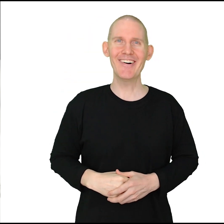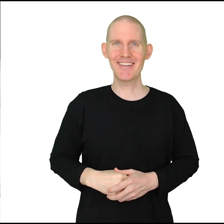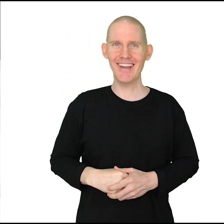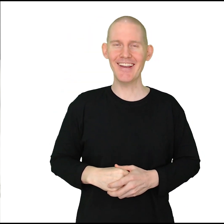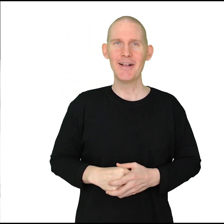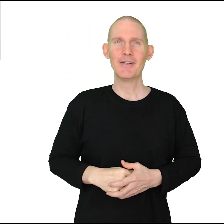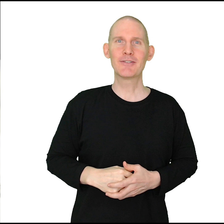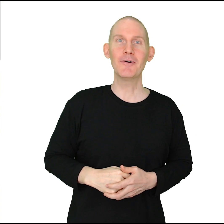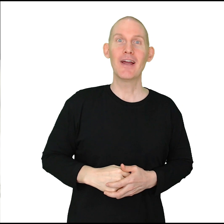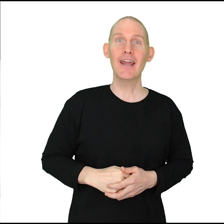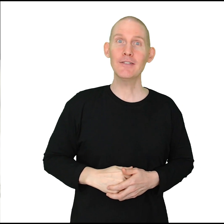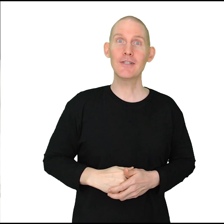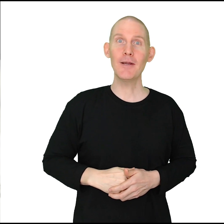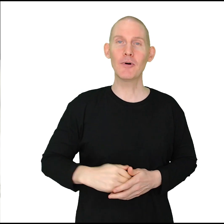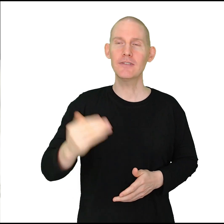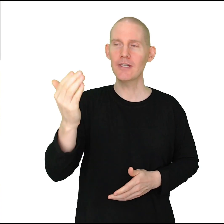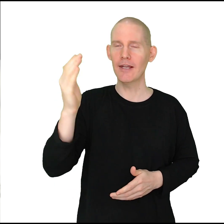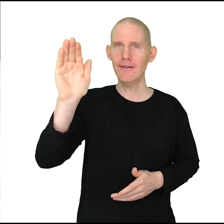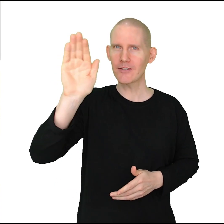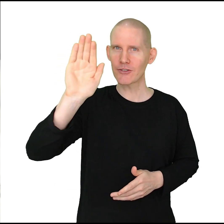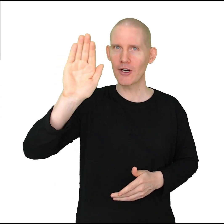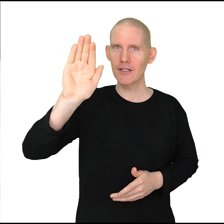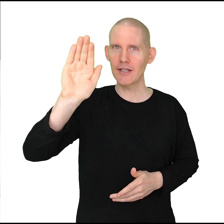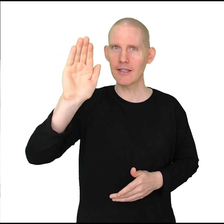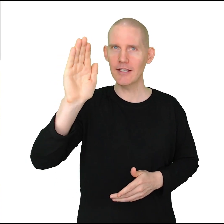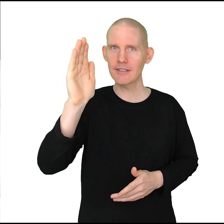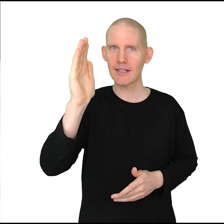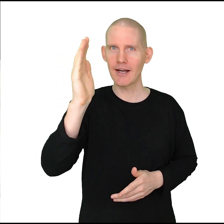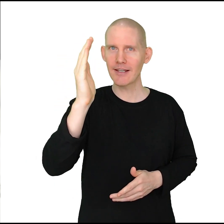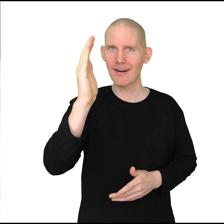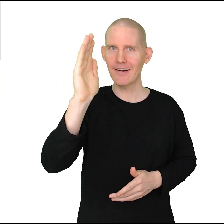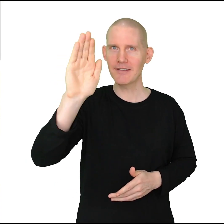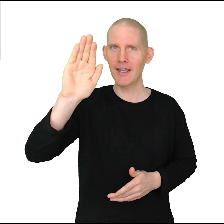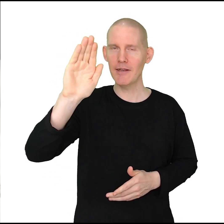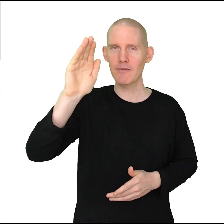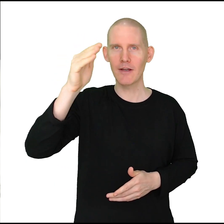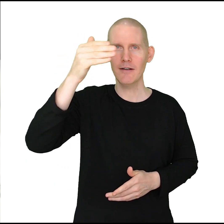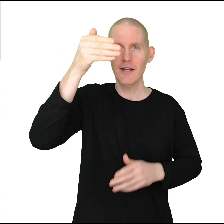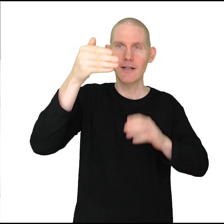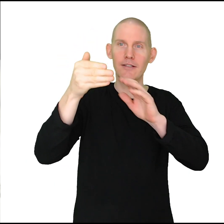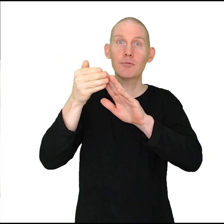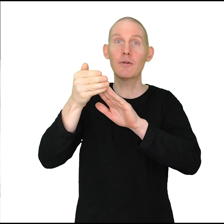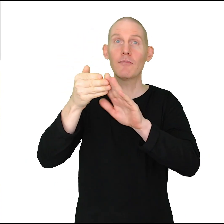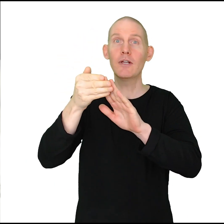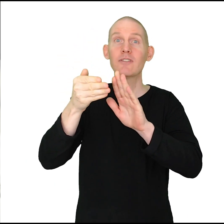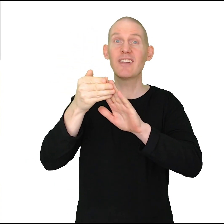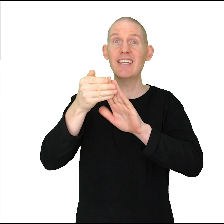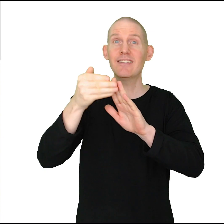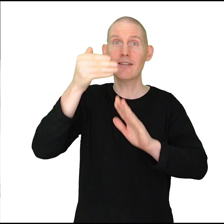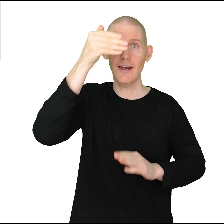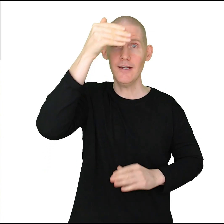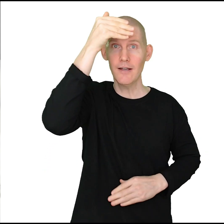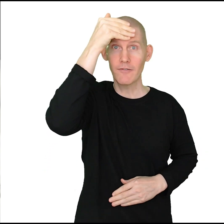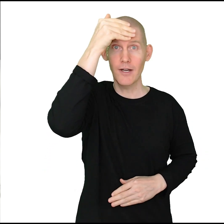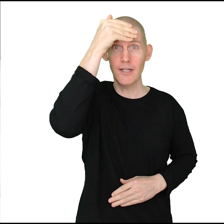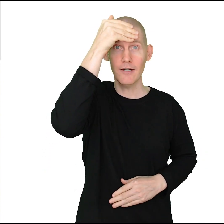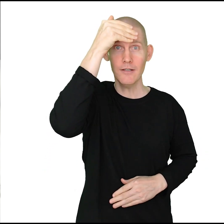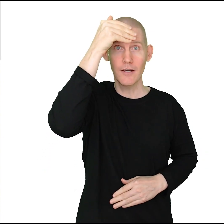Okay, so hand shape once again, starting like this, kind of concave there. Tips of the fingers on the inside, right here.